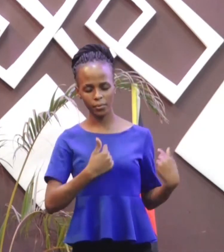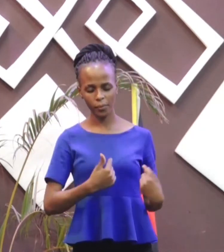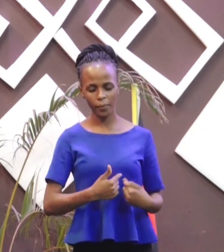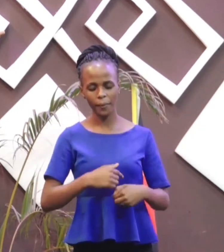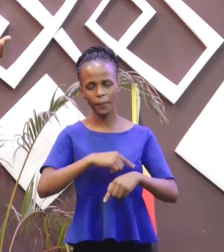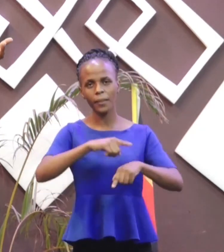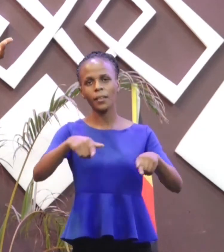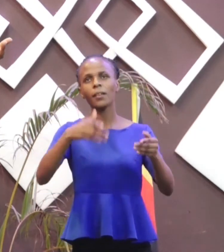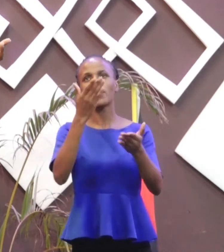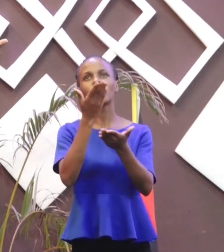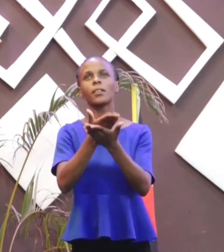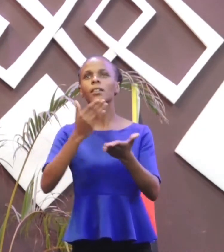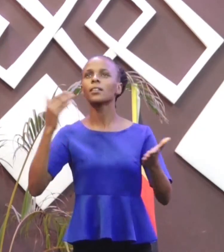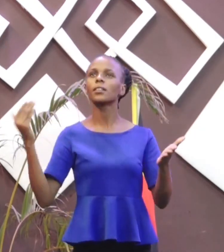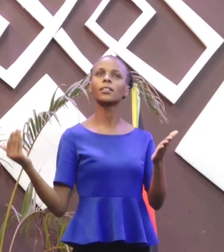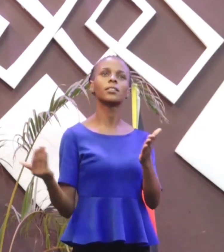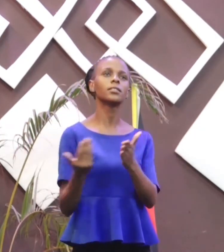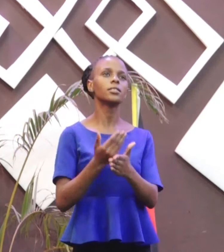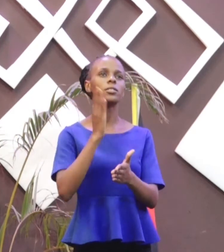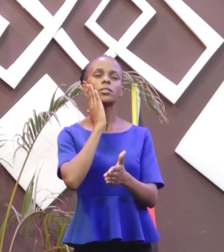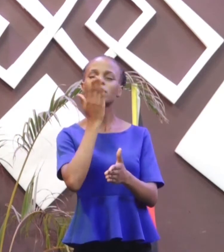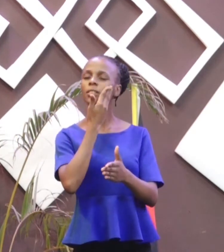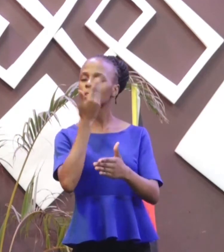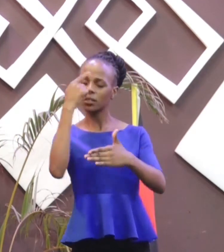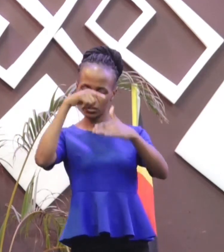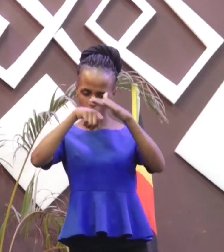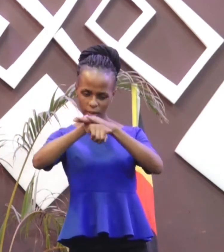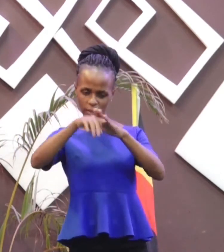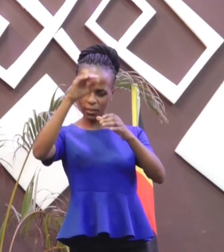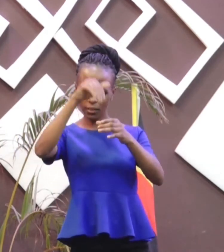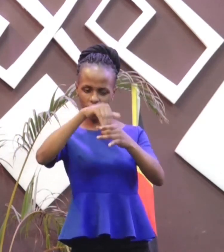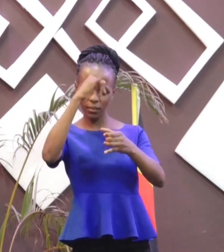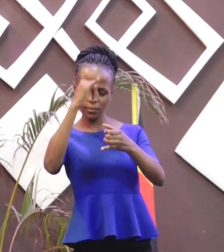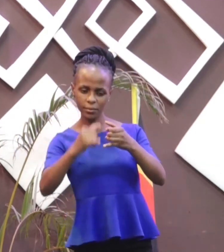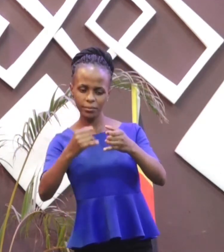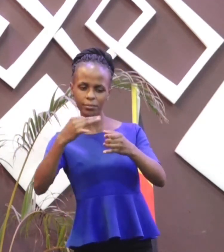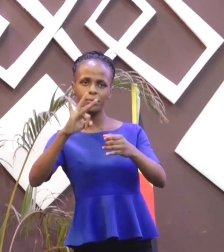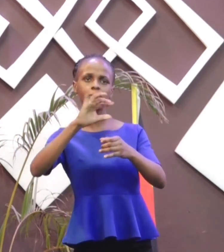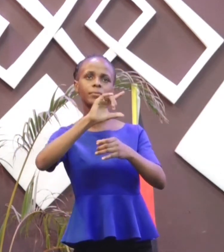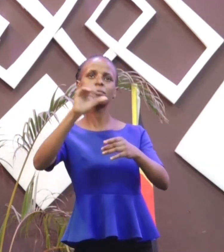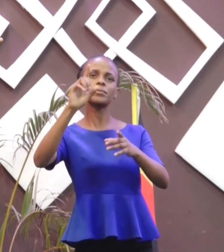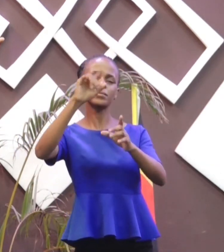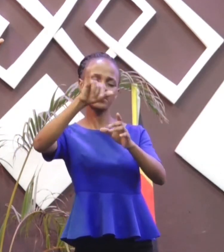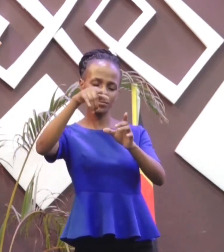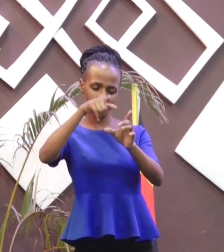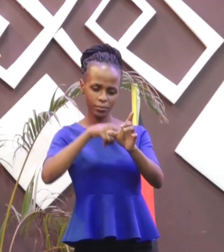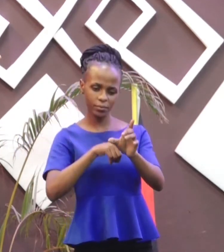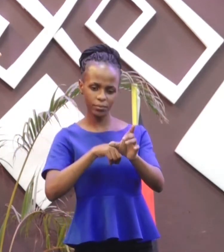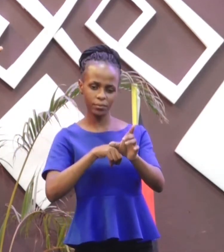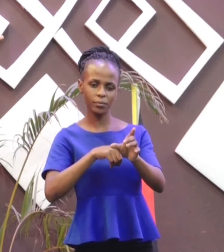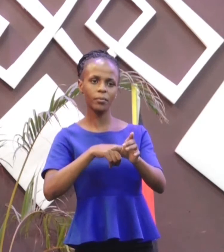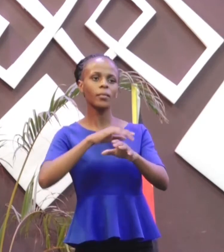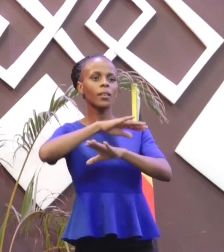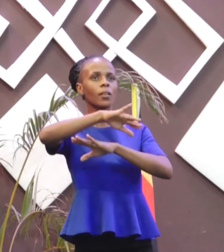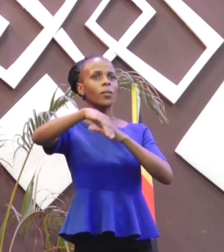Tusabye ekisa ekirala nga tuyingira wiiki esembayo mu July. We ask for another grace. week of July. Buli